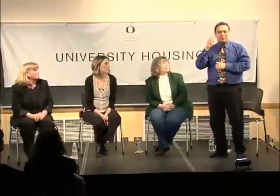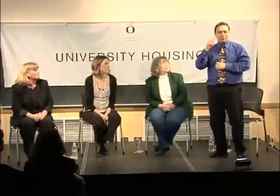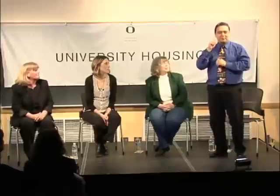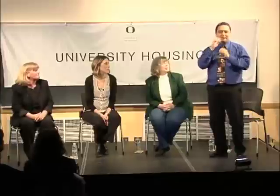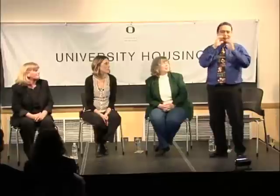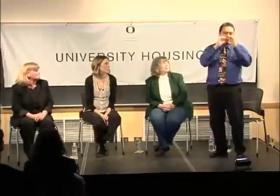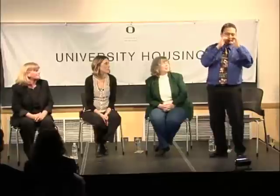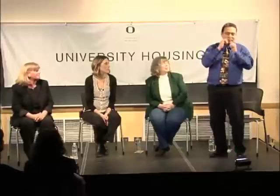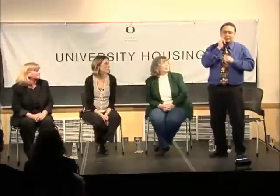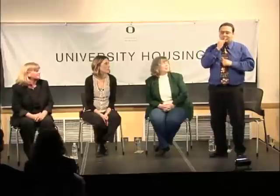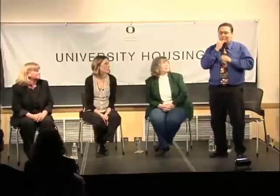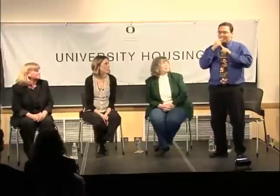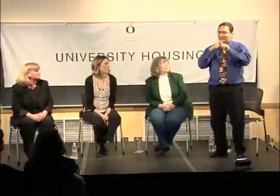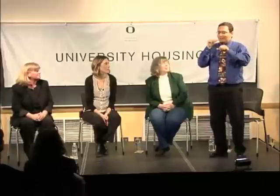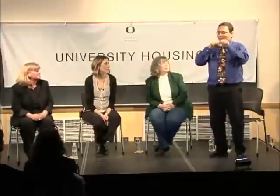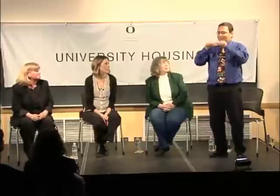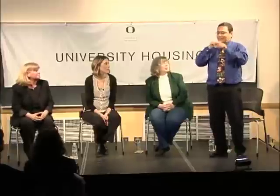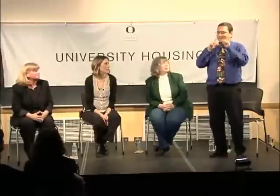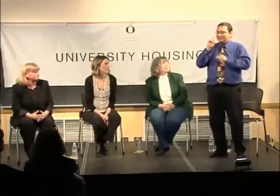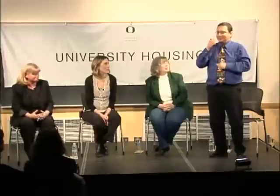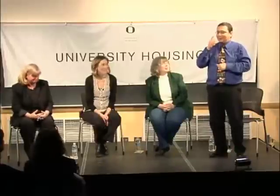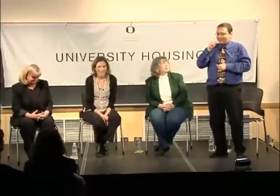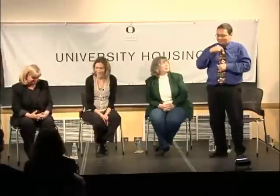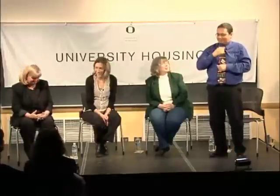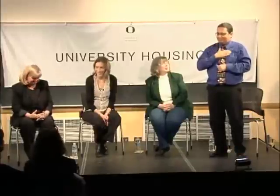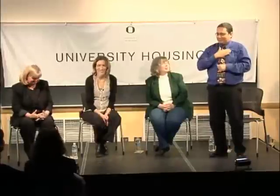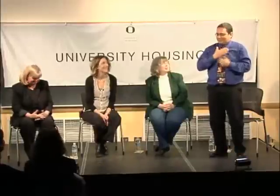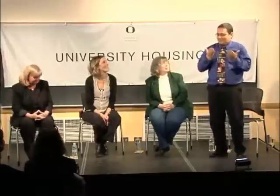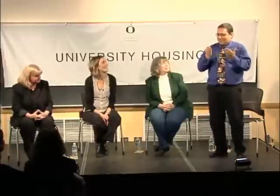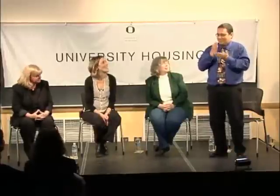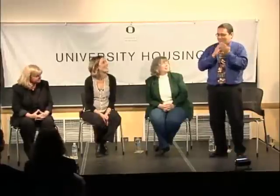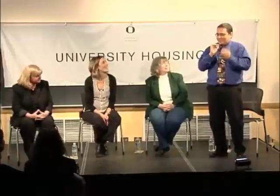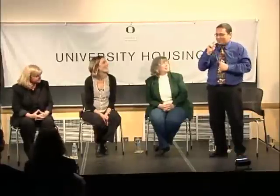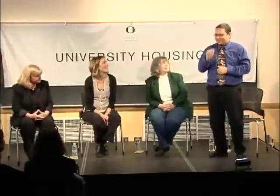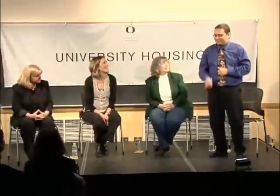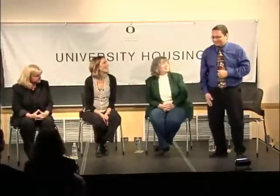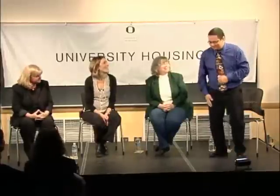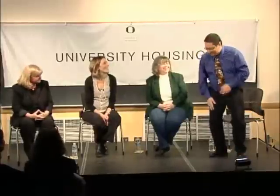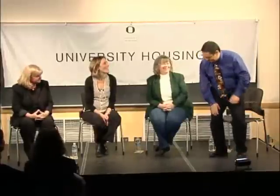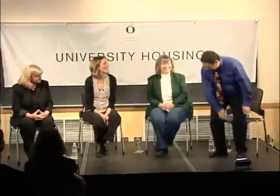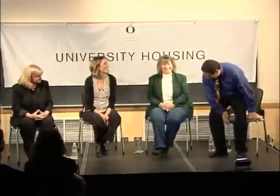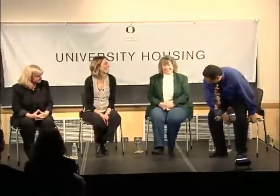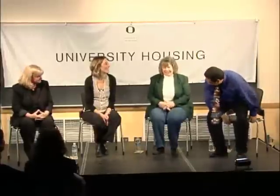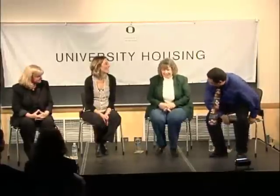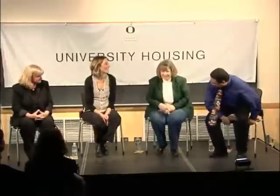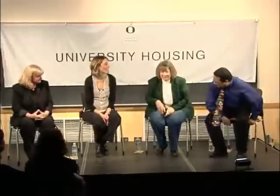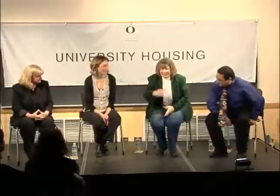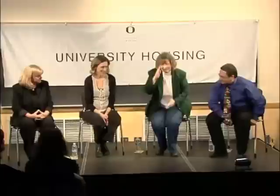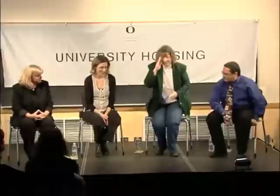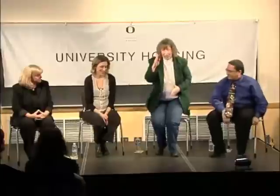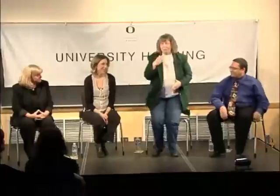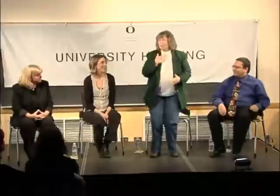We are involved in the Communication Disorders program here at the university. I'm happy to be part of this program this evening.